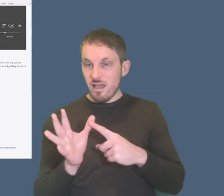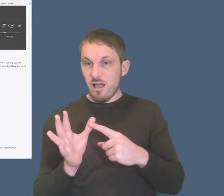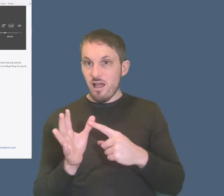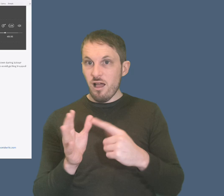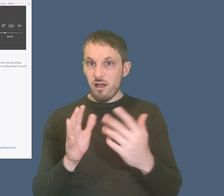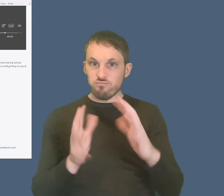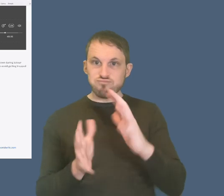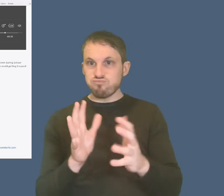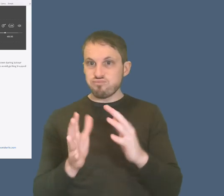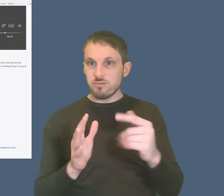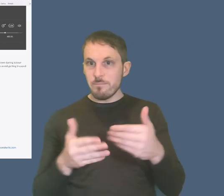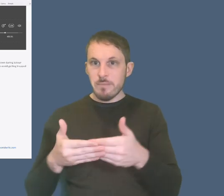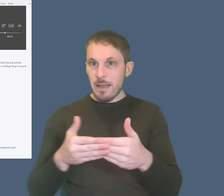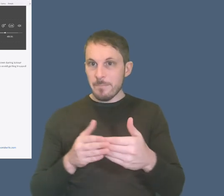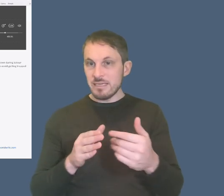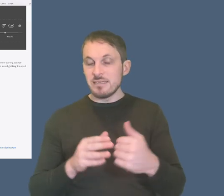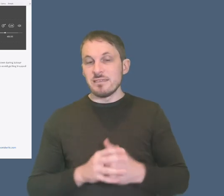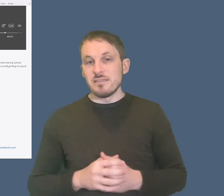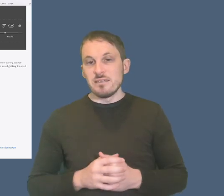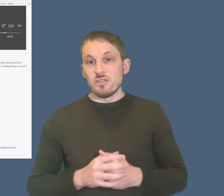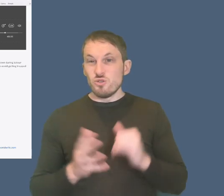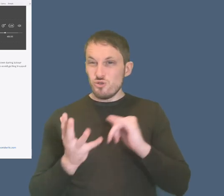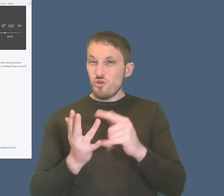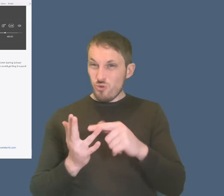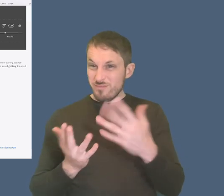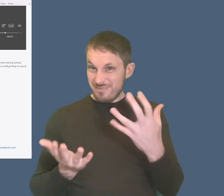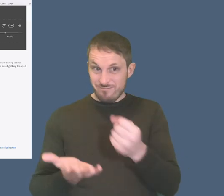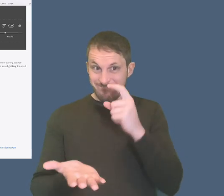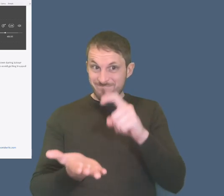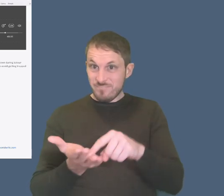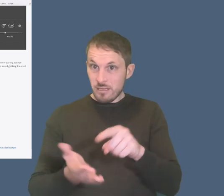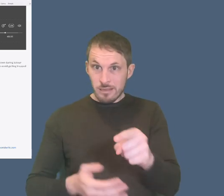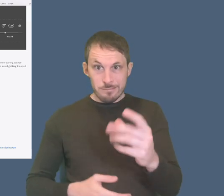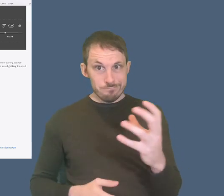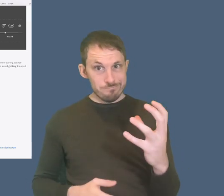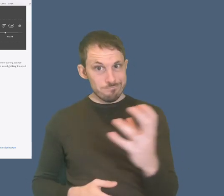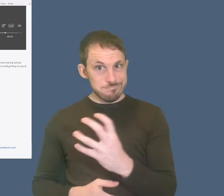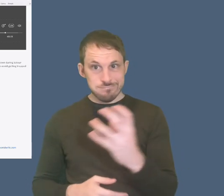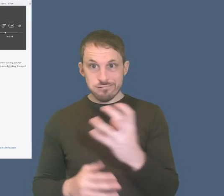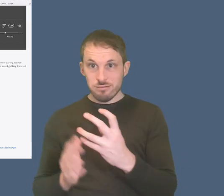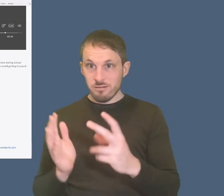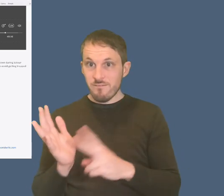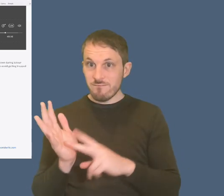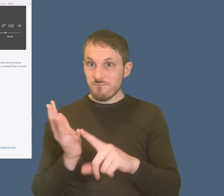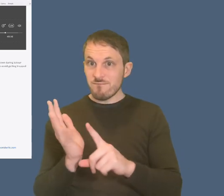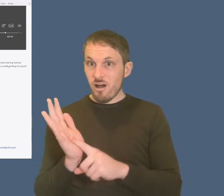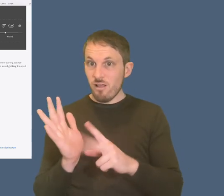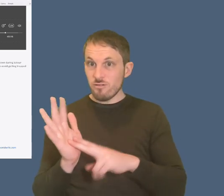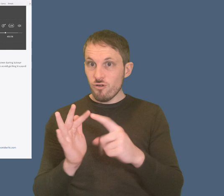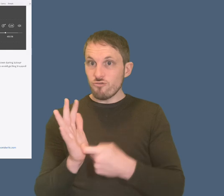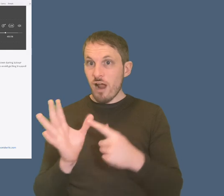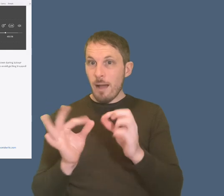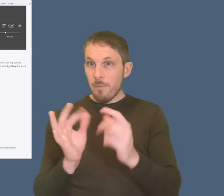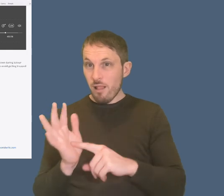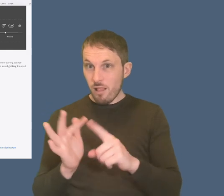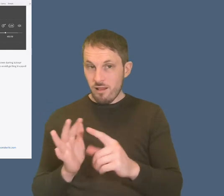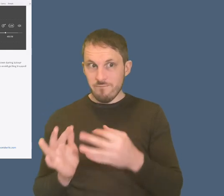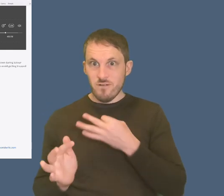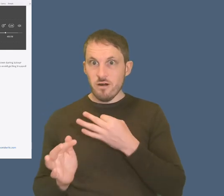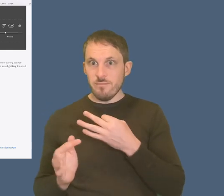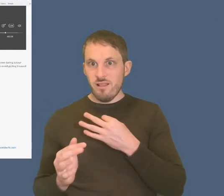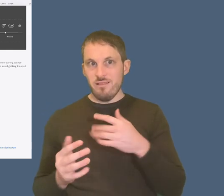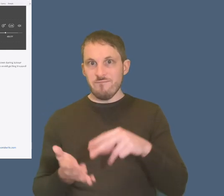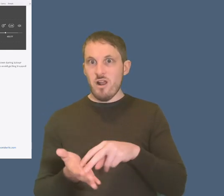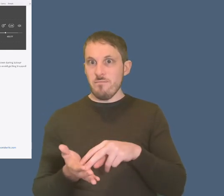baby. And so we just have to acknowledge how vulnerable this makes women, how it puts the care provider in